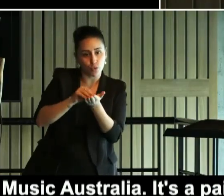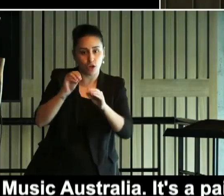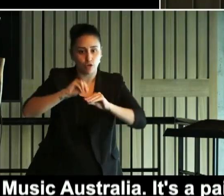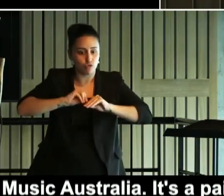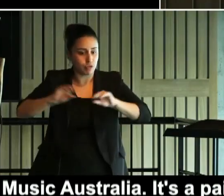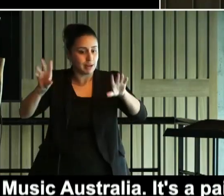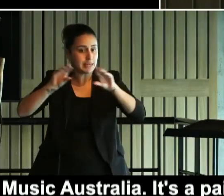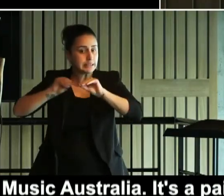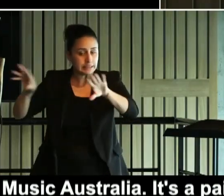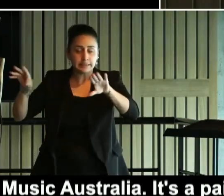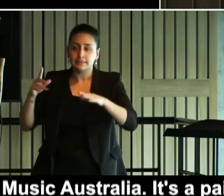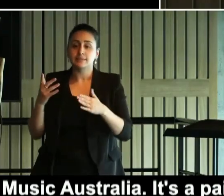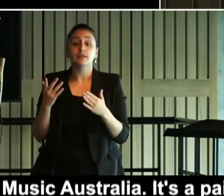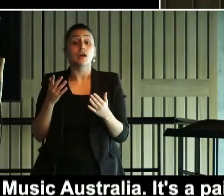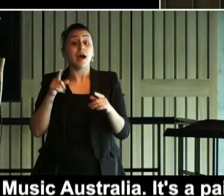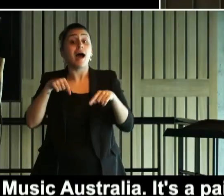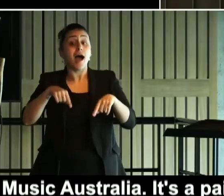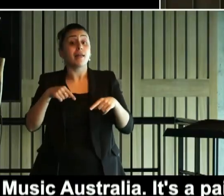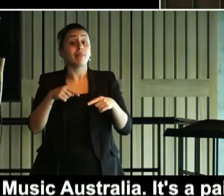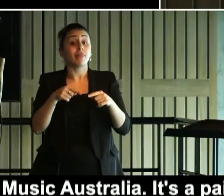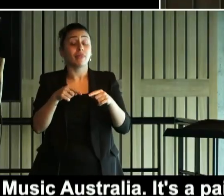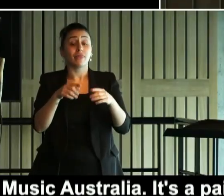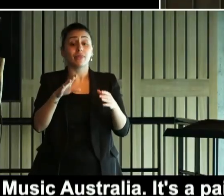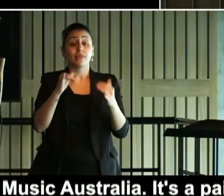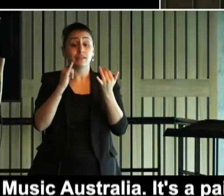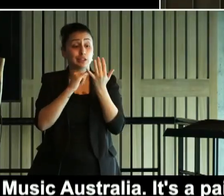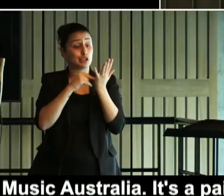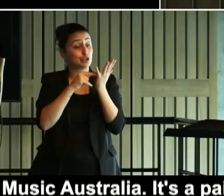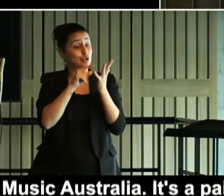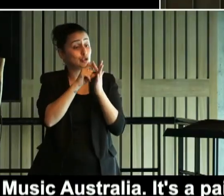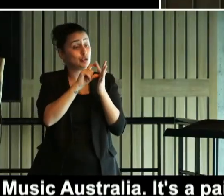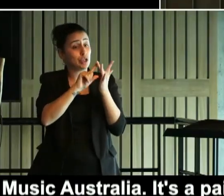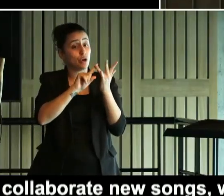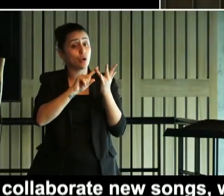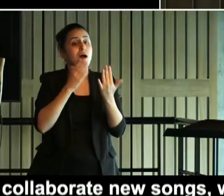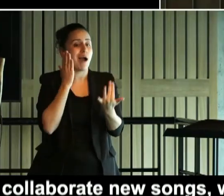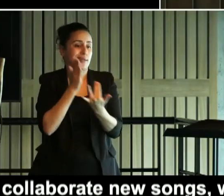accessible studios here in Sydney. It's pretty exciting.